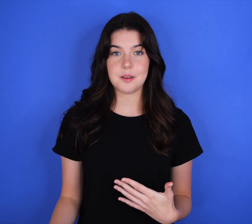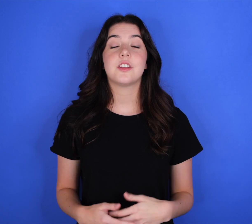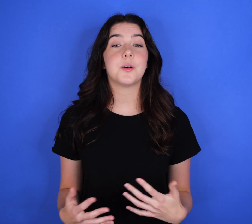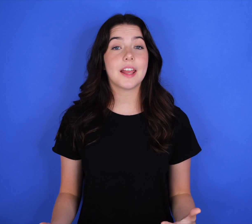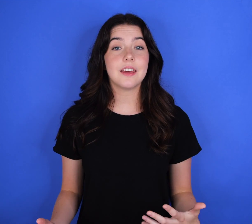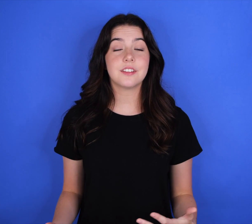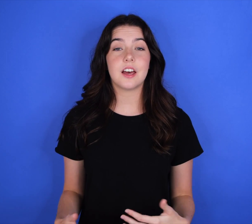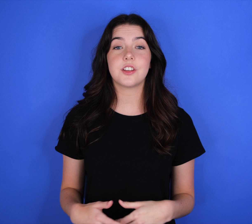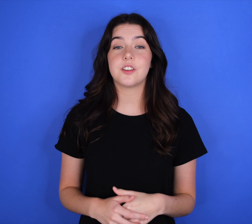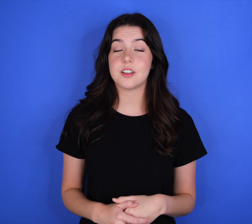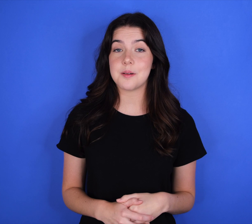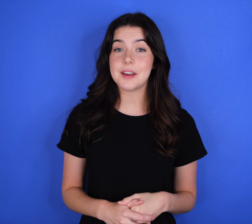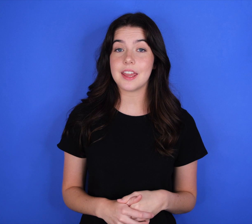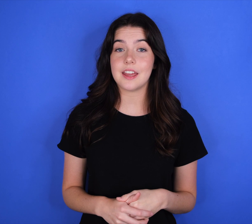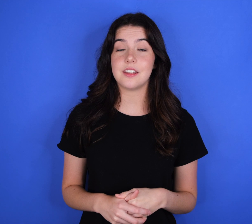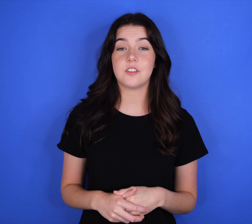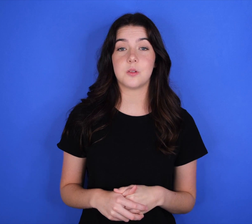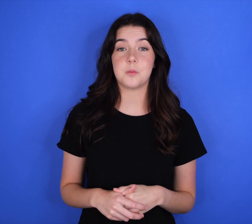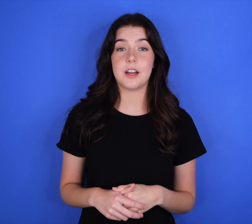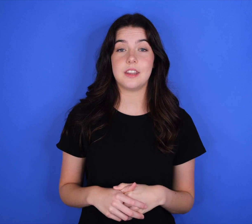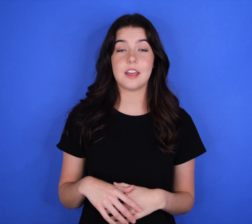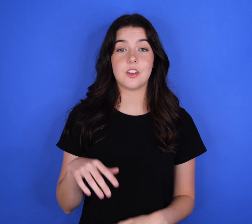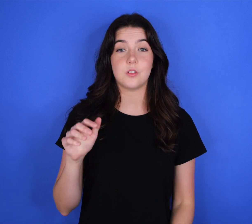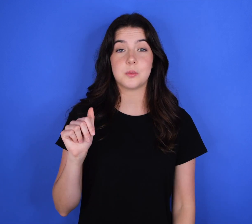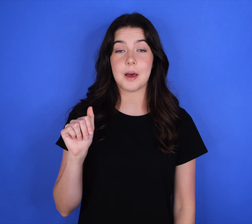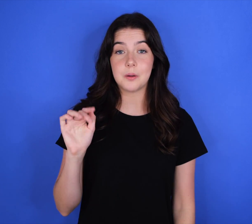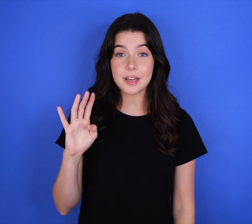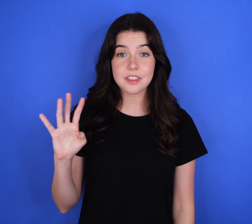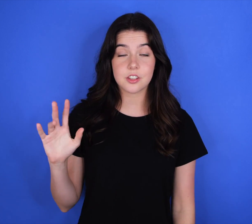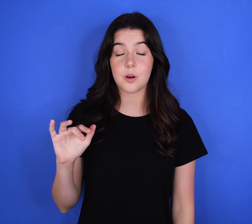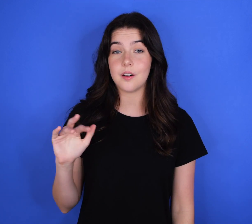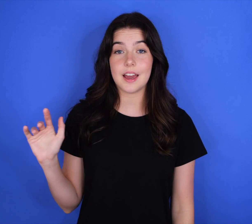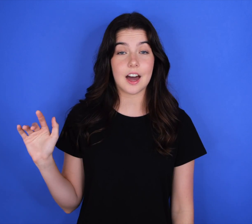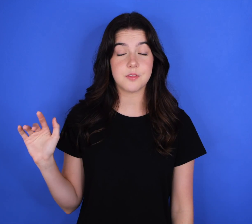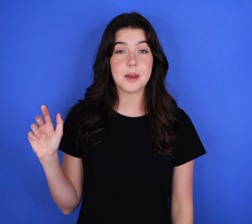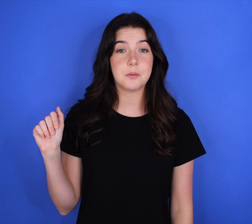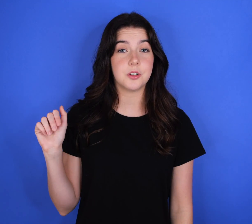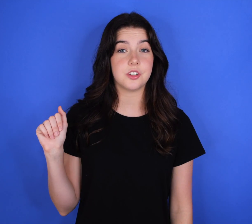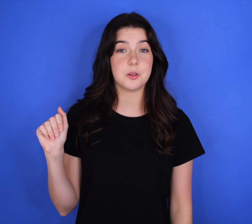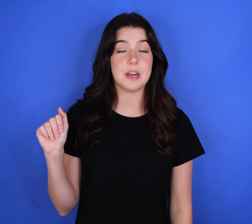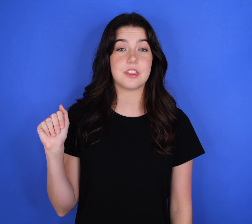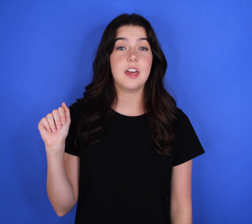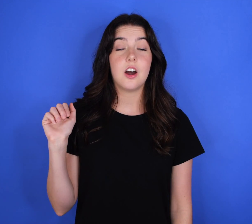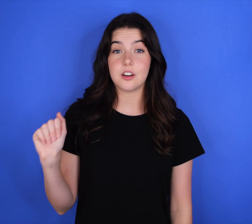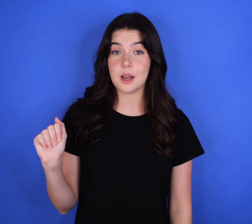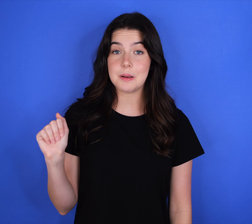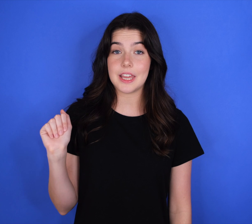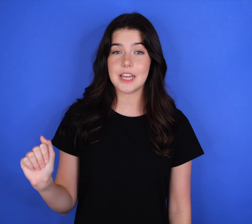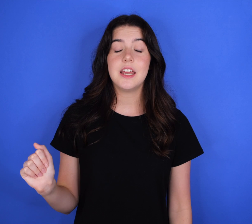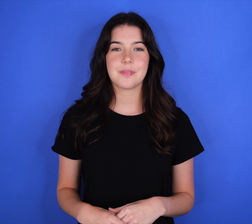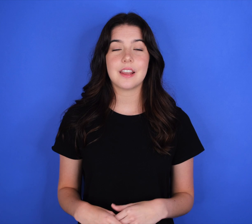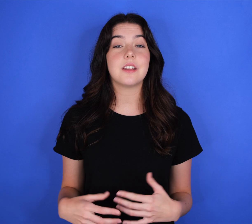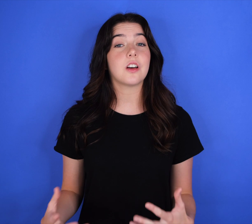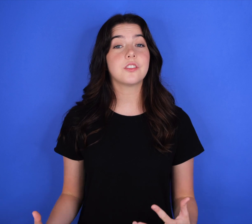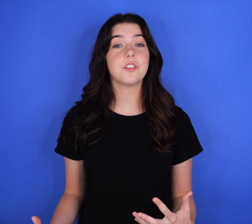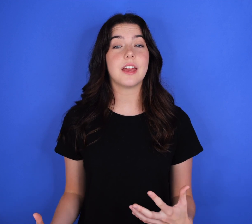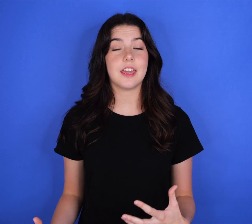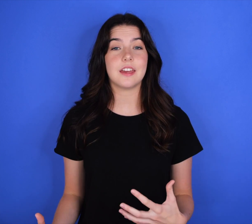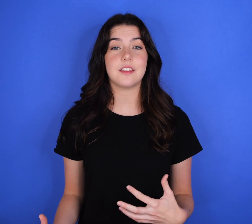So in ASL, your dominant hand is the one that you spell with, so all the alphabet will do with our dominant hand. And it's also the hand that